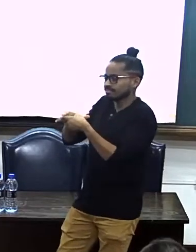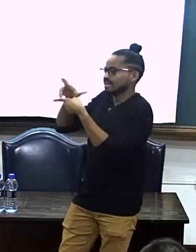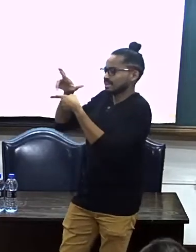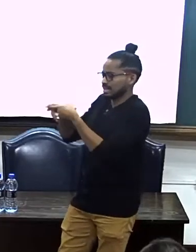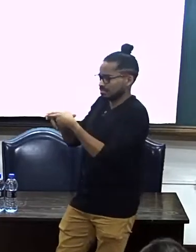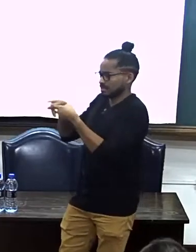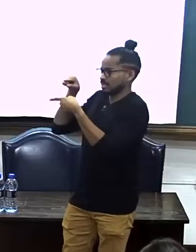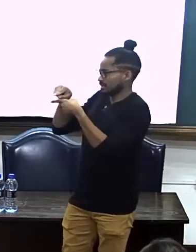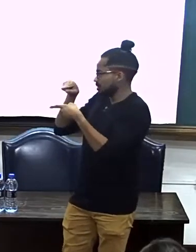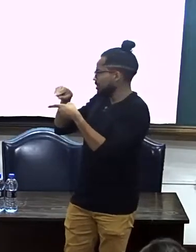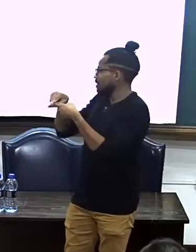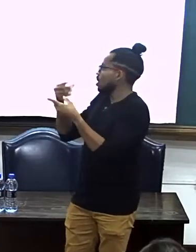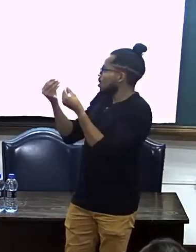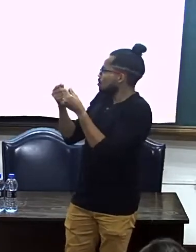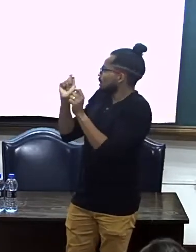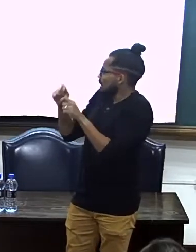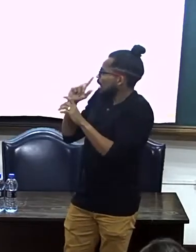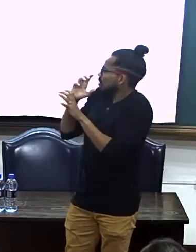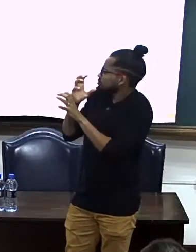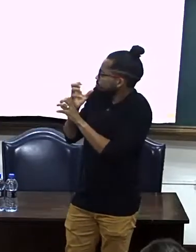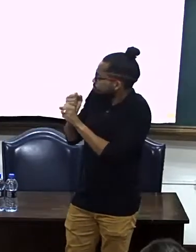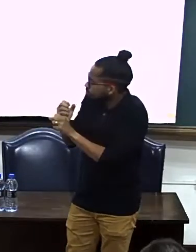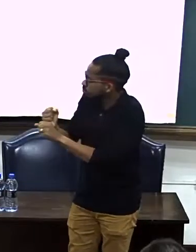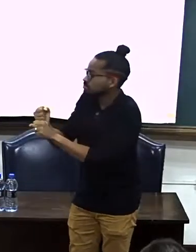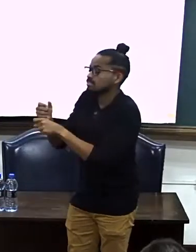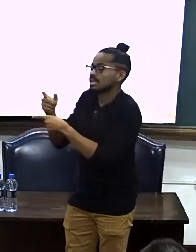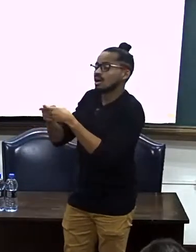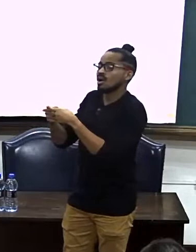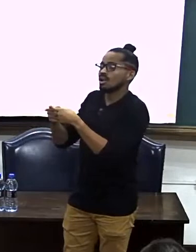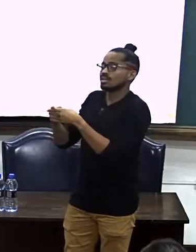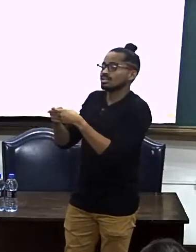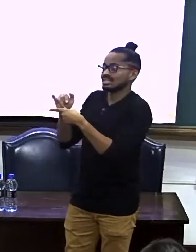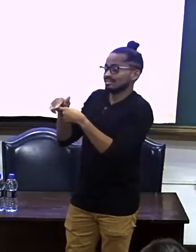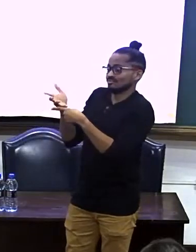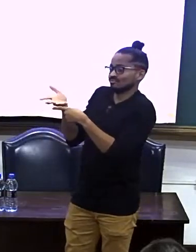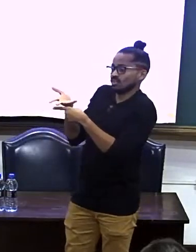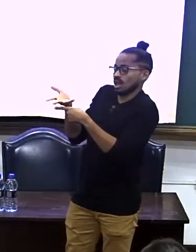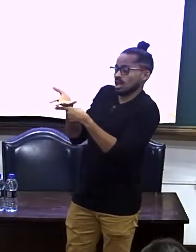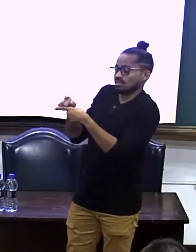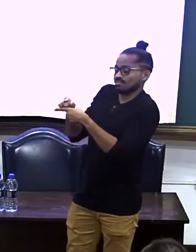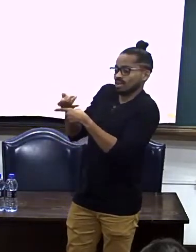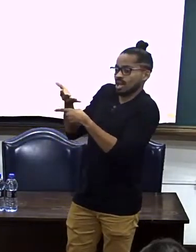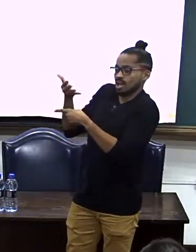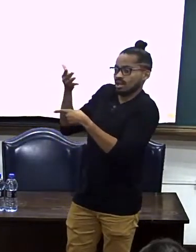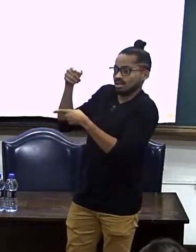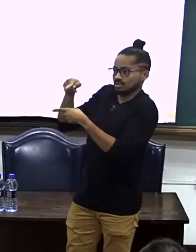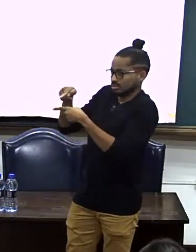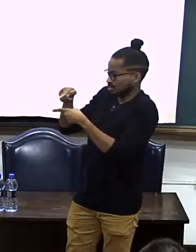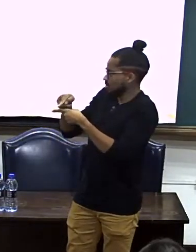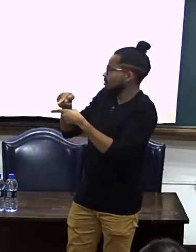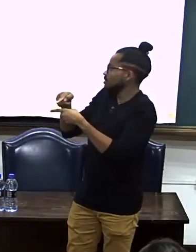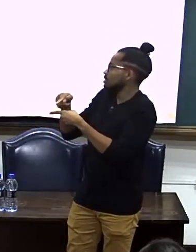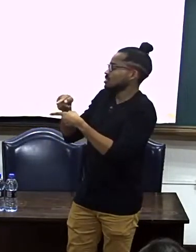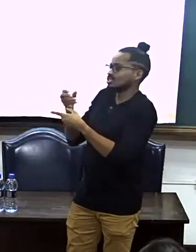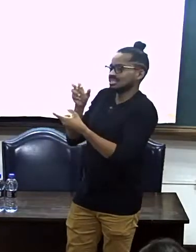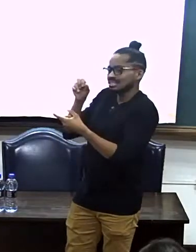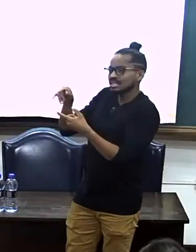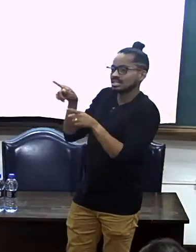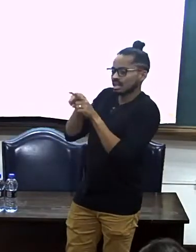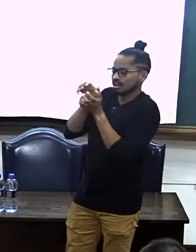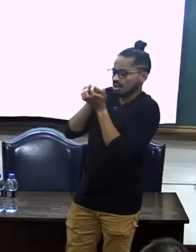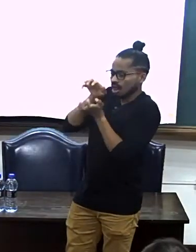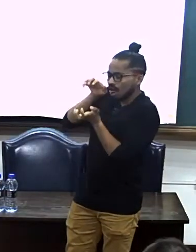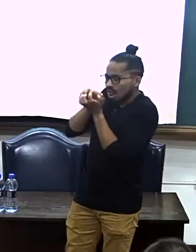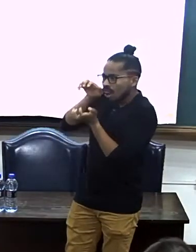is calculated from the speed of the crucial articulators of the onset